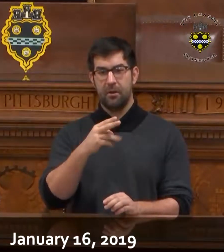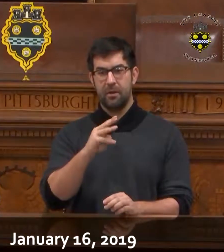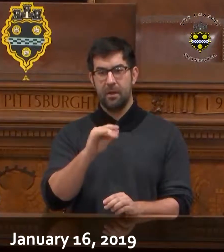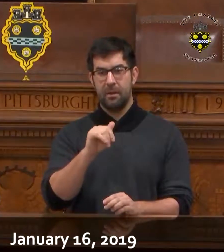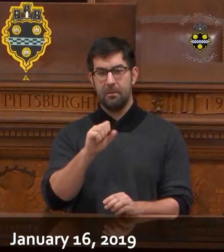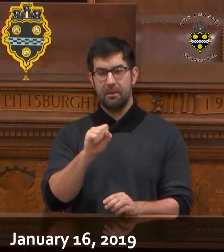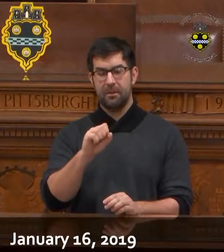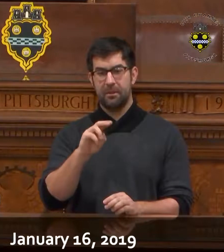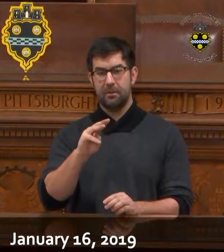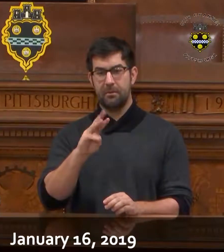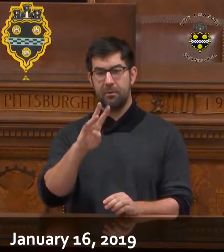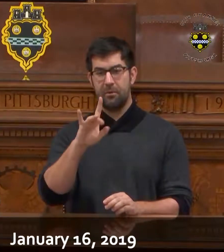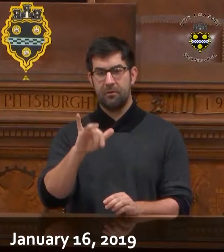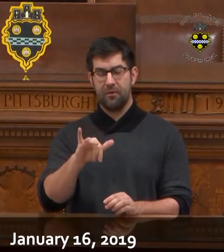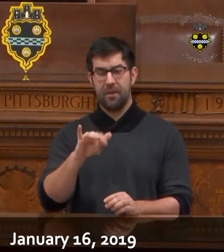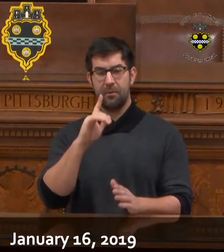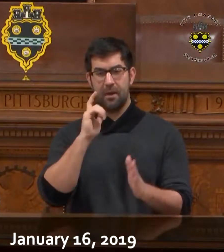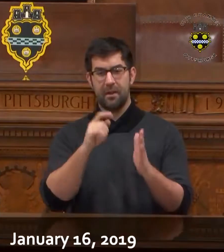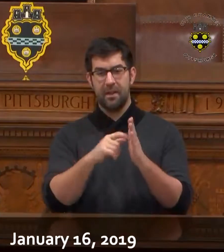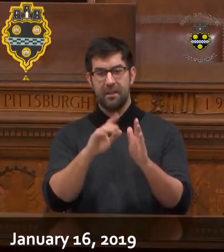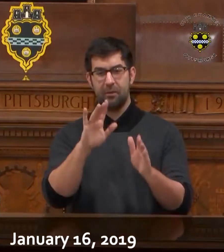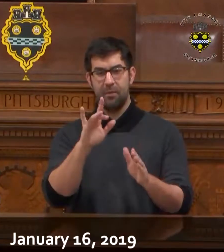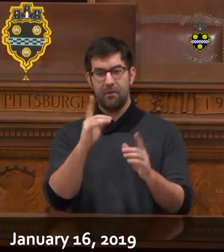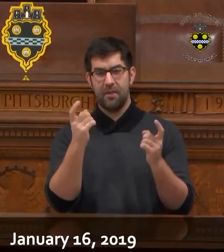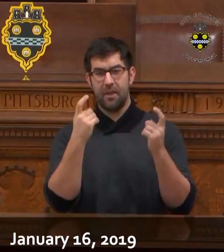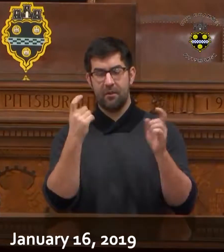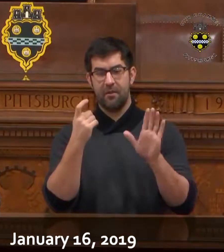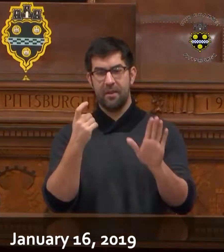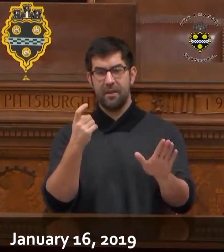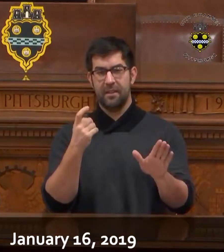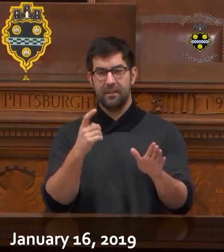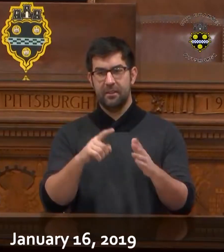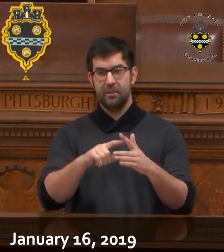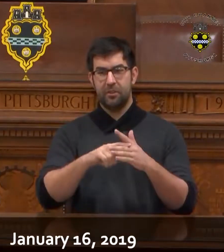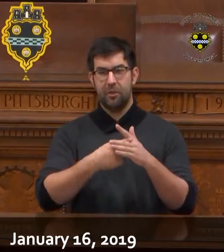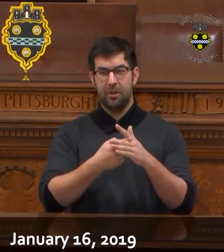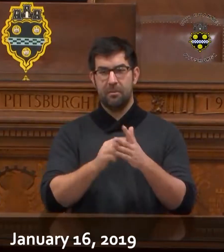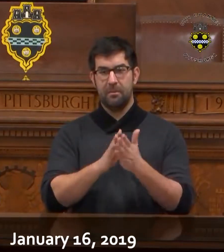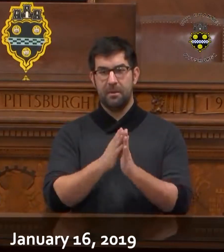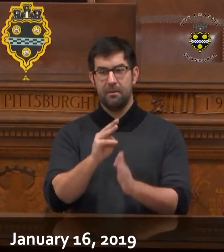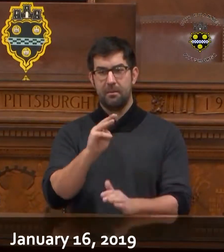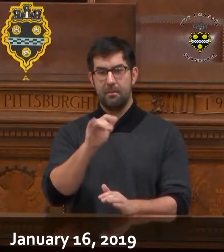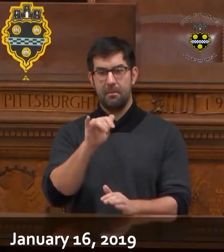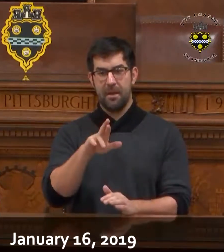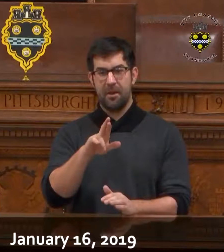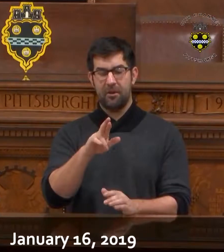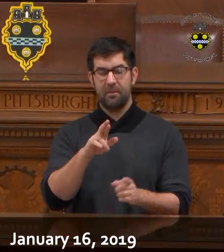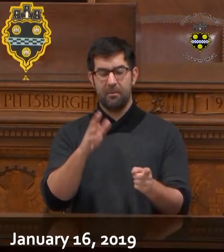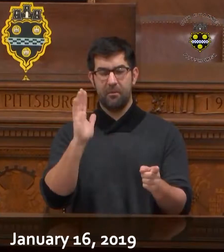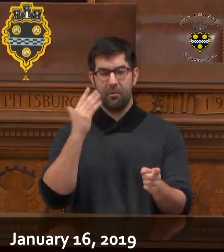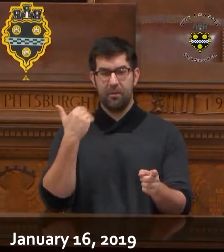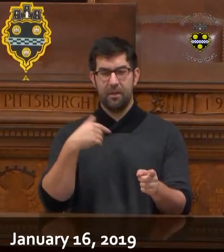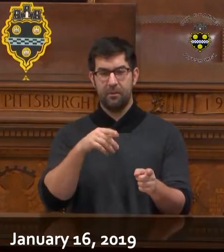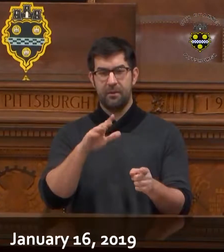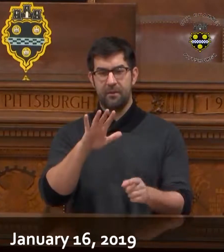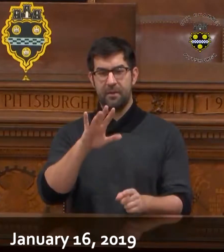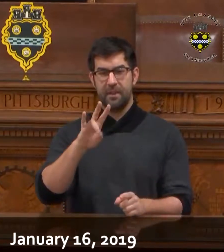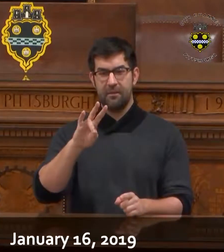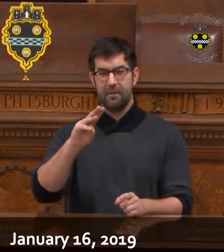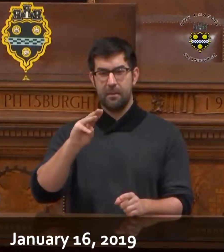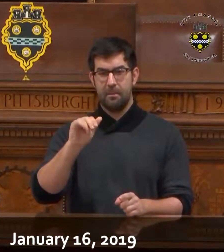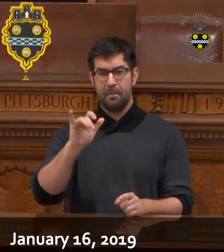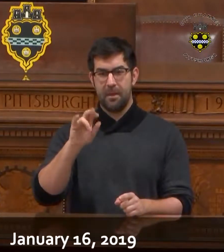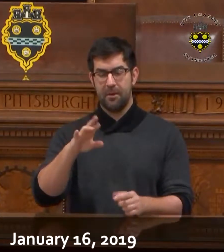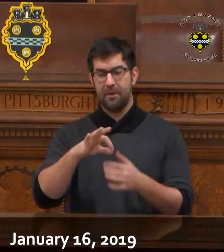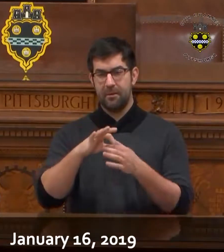25th anniversary of his inauguration at the 57th Mayor of Pittsburgh. Intergovernmental